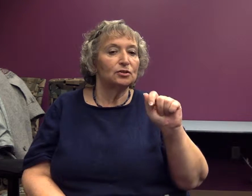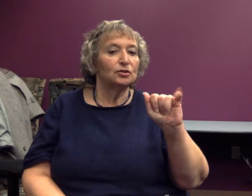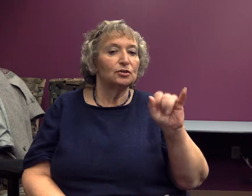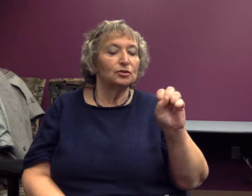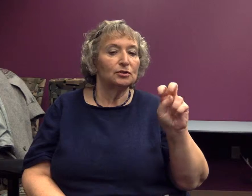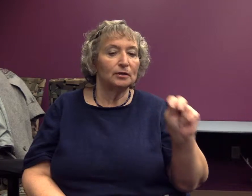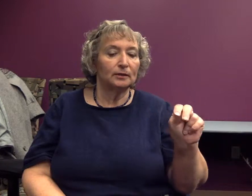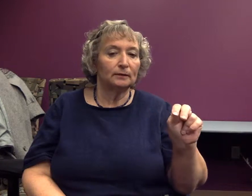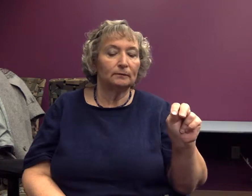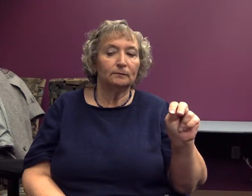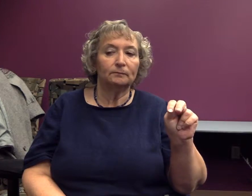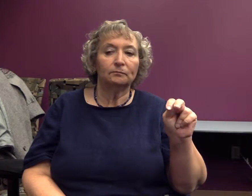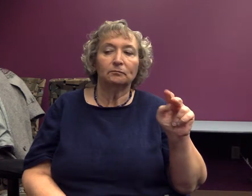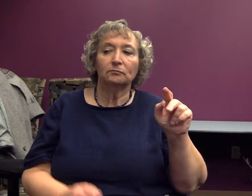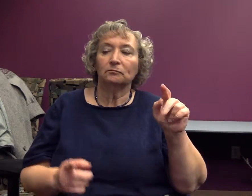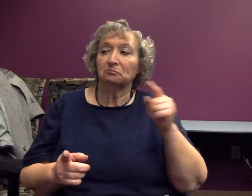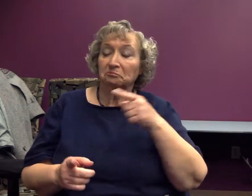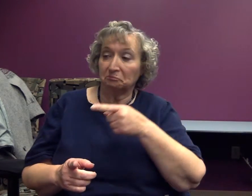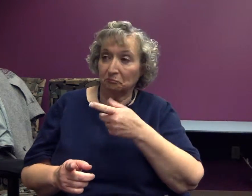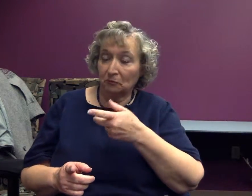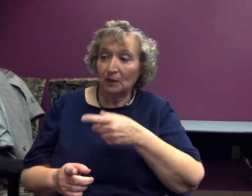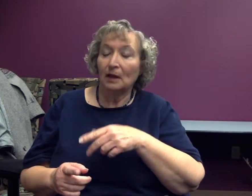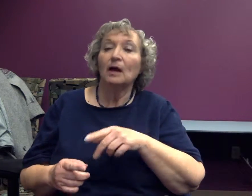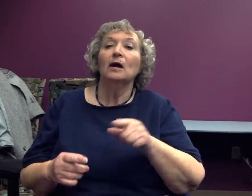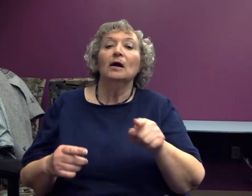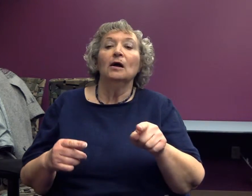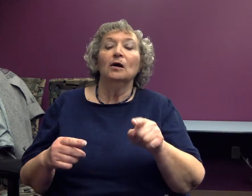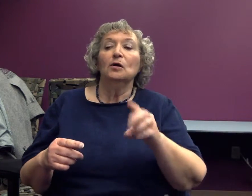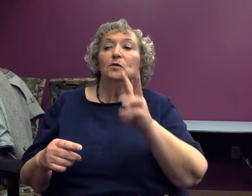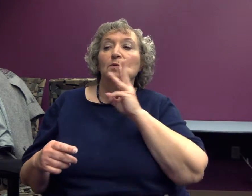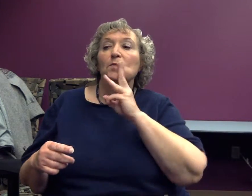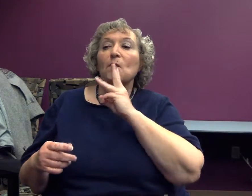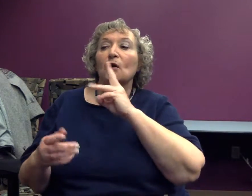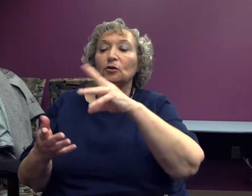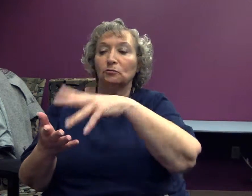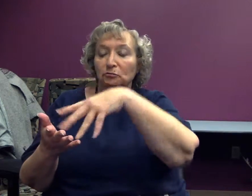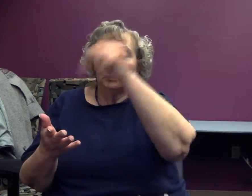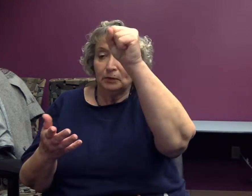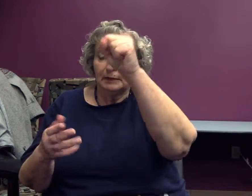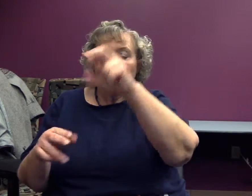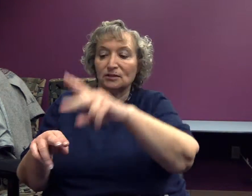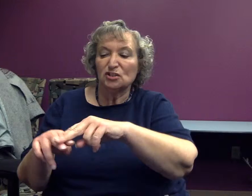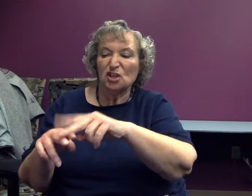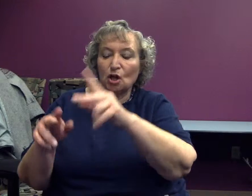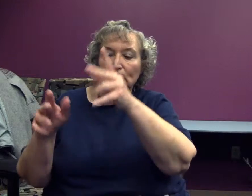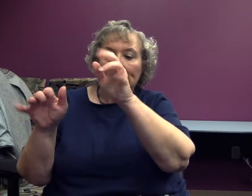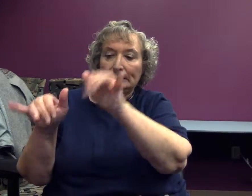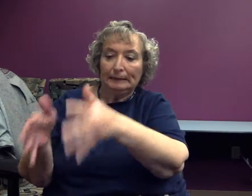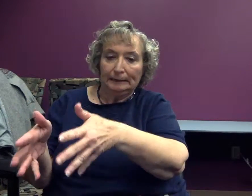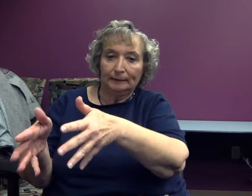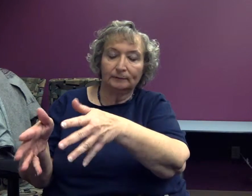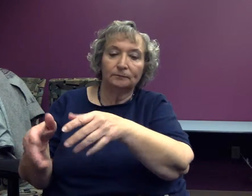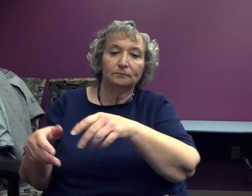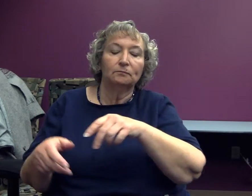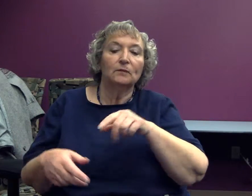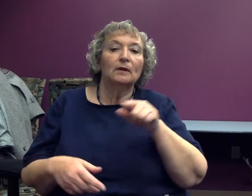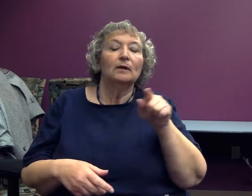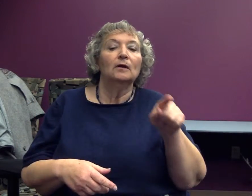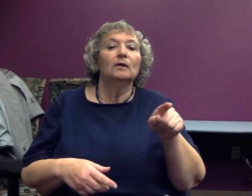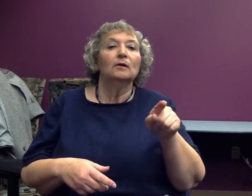Okay. Salt stays, evaporation, water rises to the top, runs down the side. You can collect that fresh water. Now, evaporation, this is